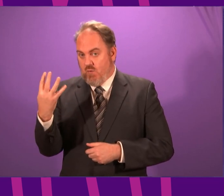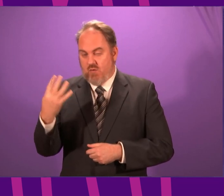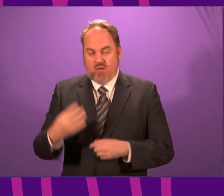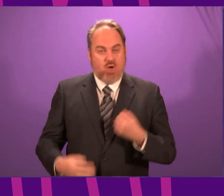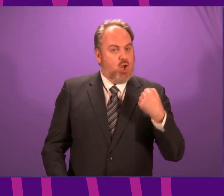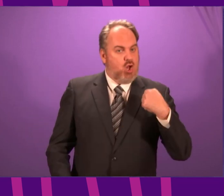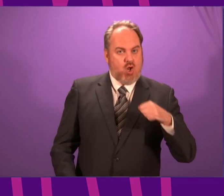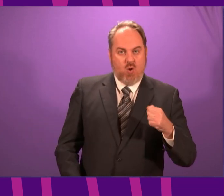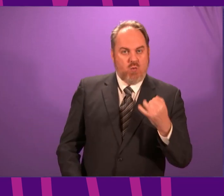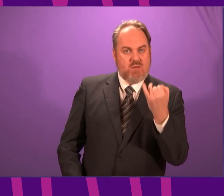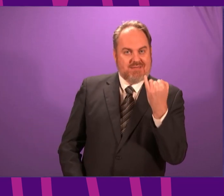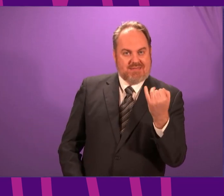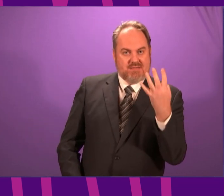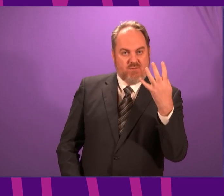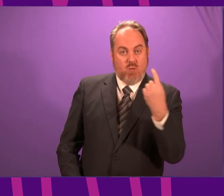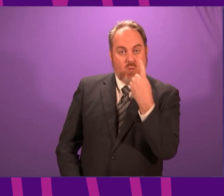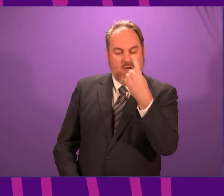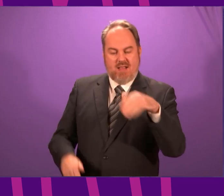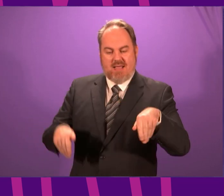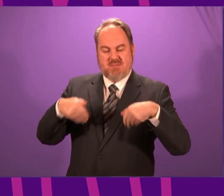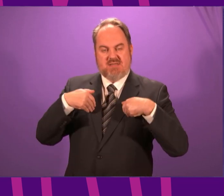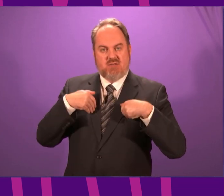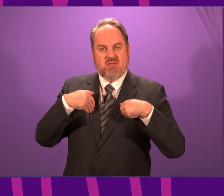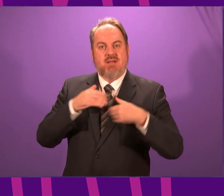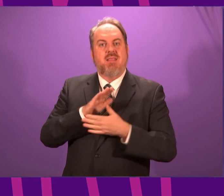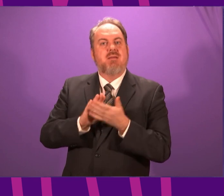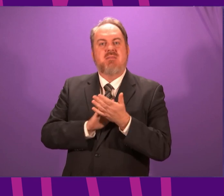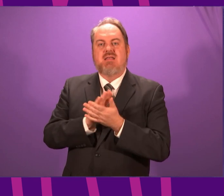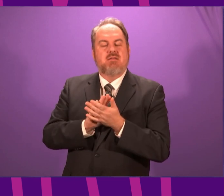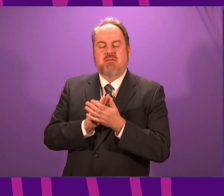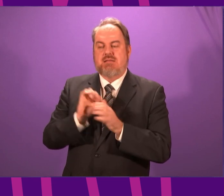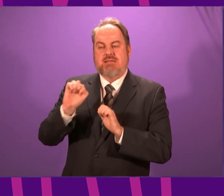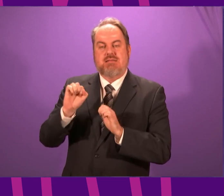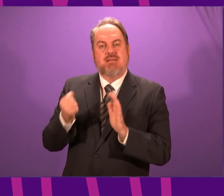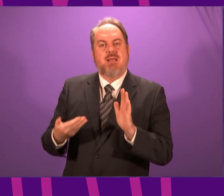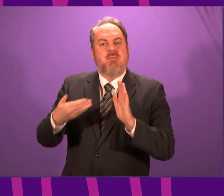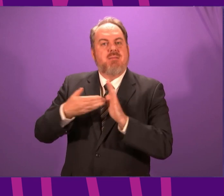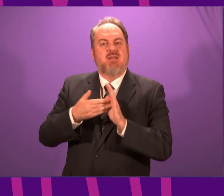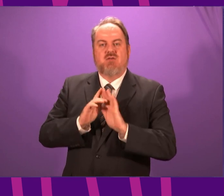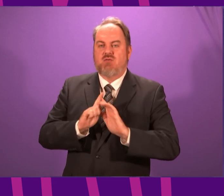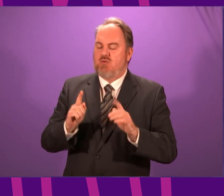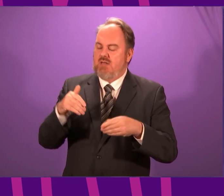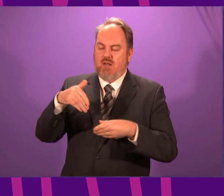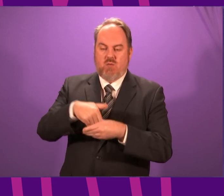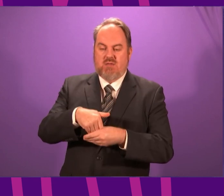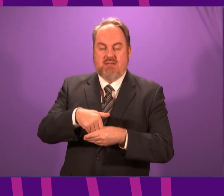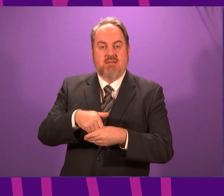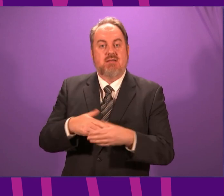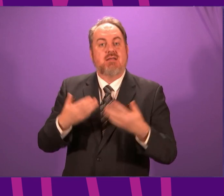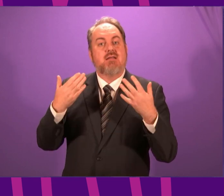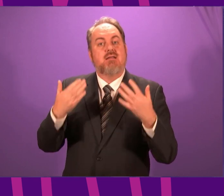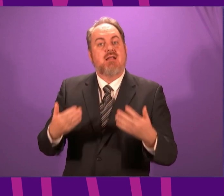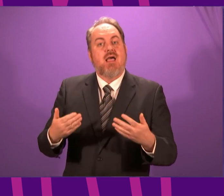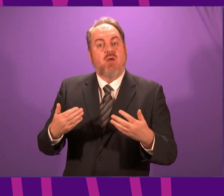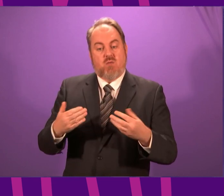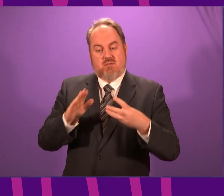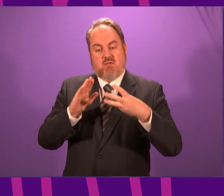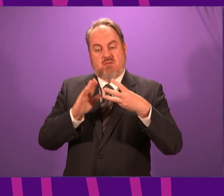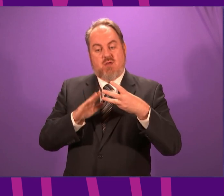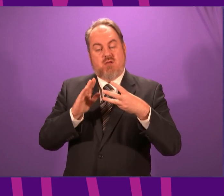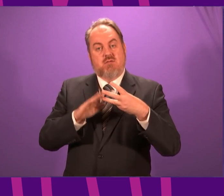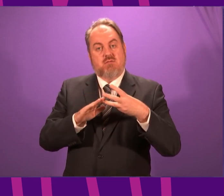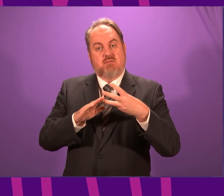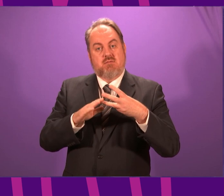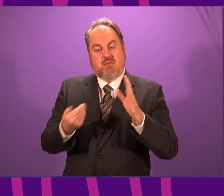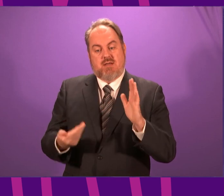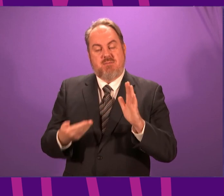64. There was one abstention. The amendment is therefore not agreed. The next question is that amendment 231.33.3 in the name of